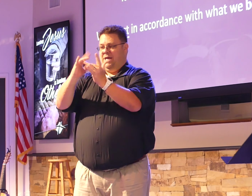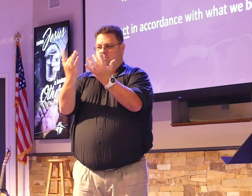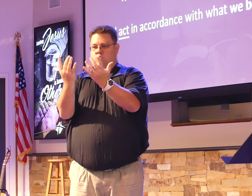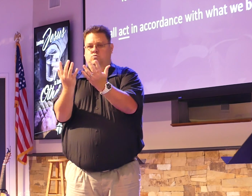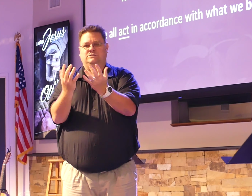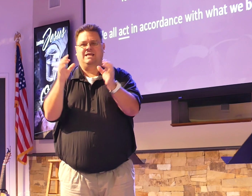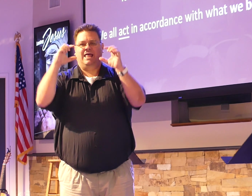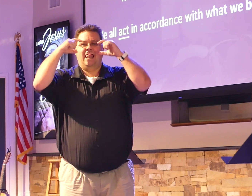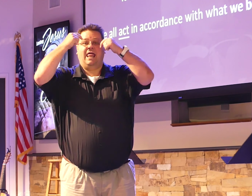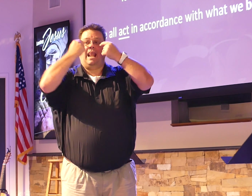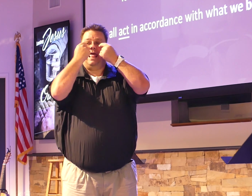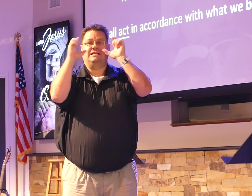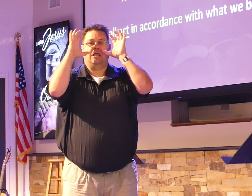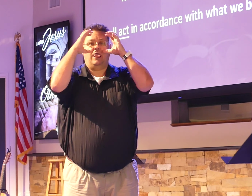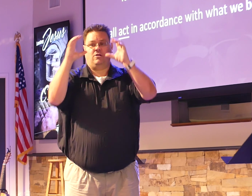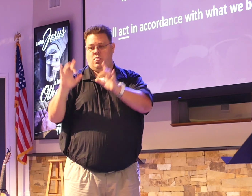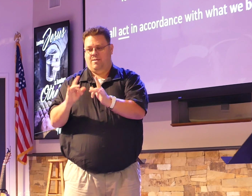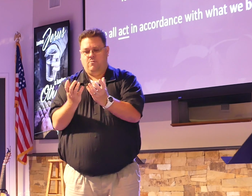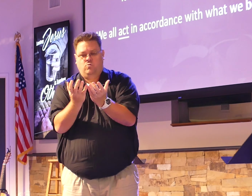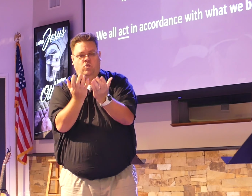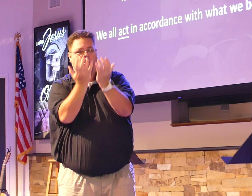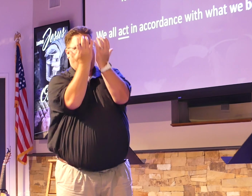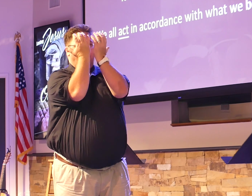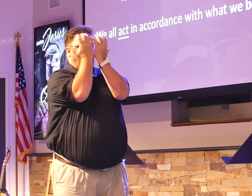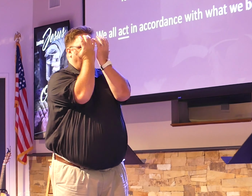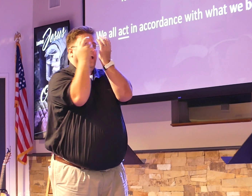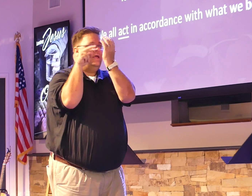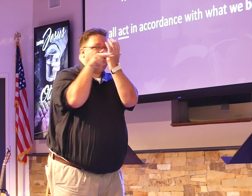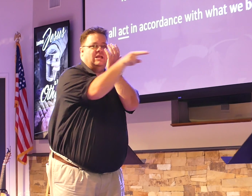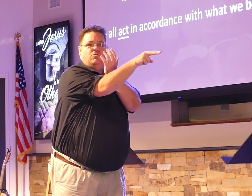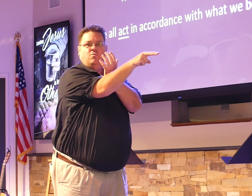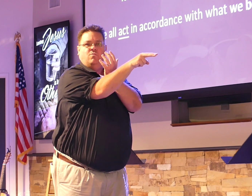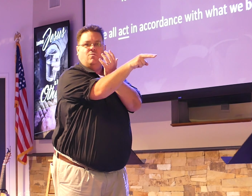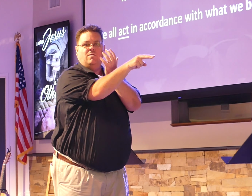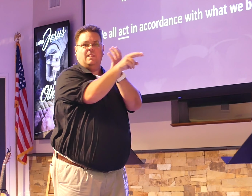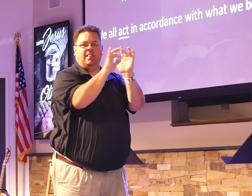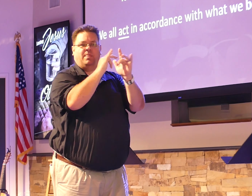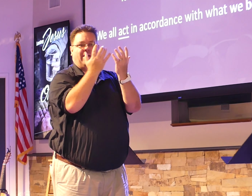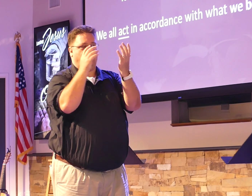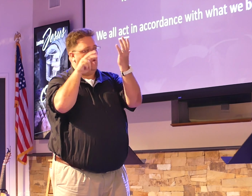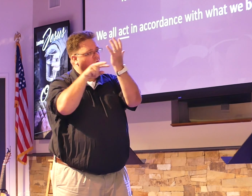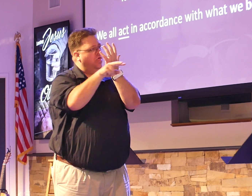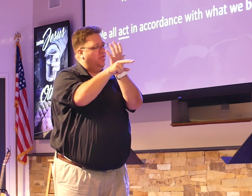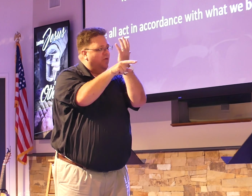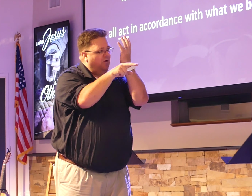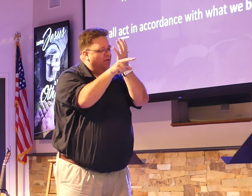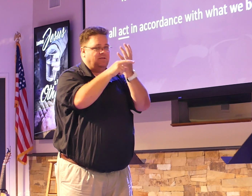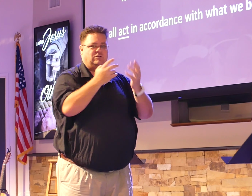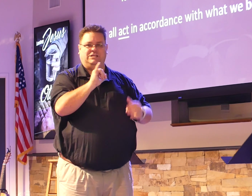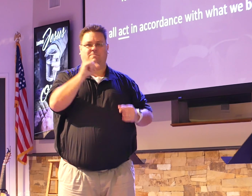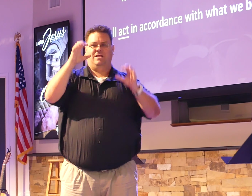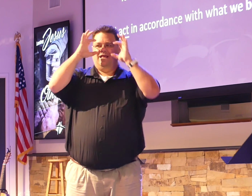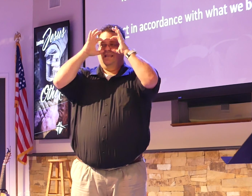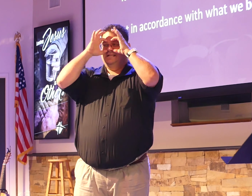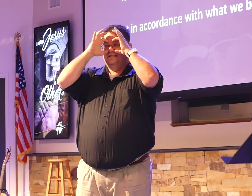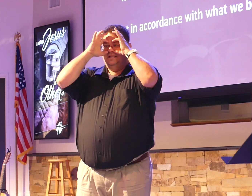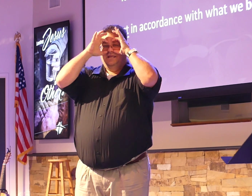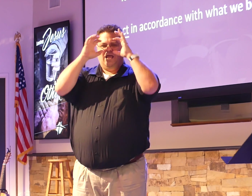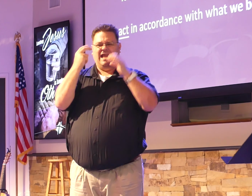Just like I'm looking through these lens at you. Boy, I can see you good too. Don't sleep, as I can see. I've got my